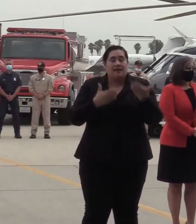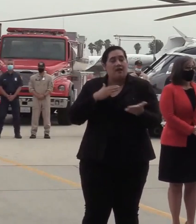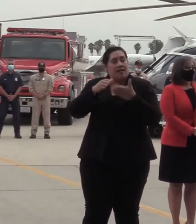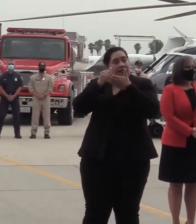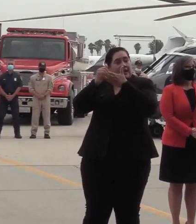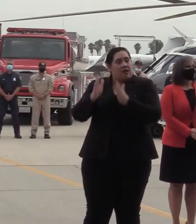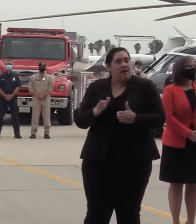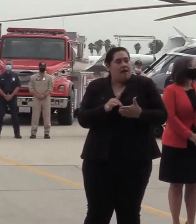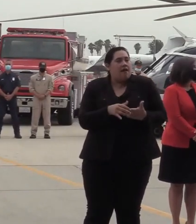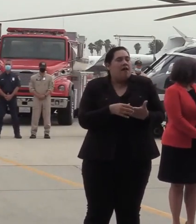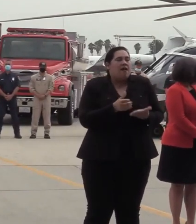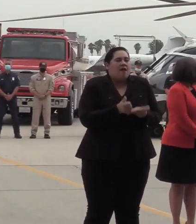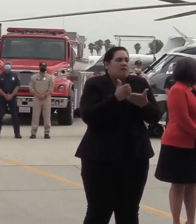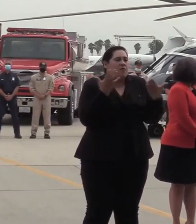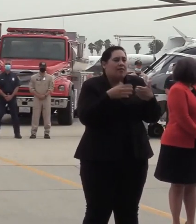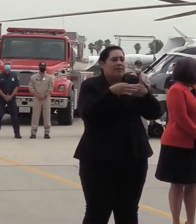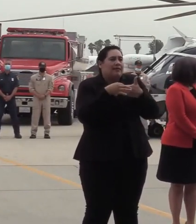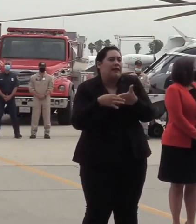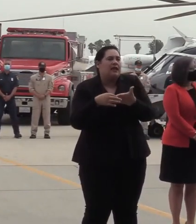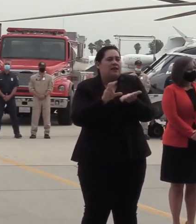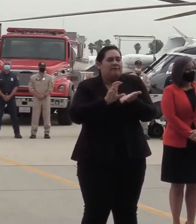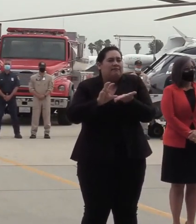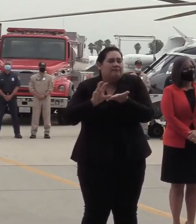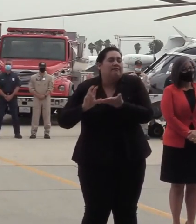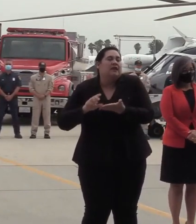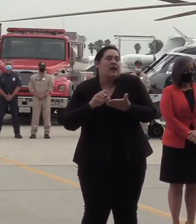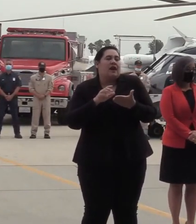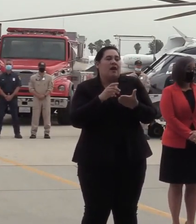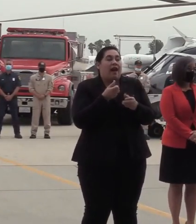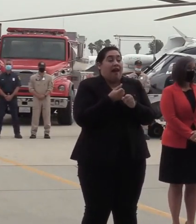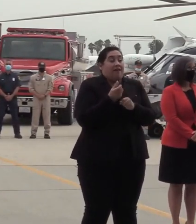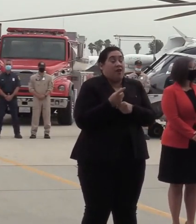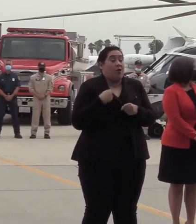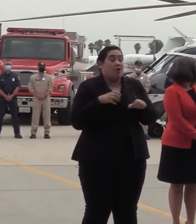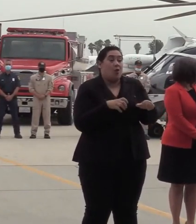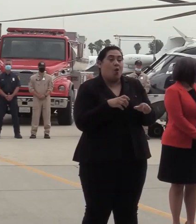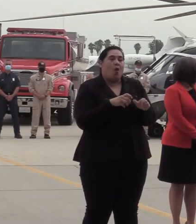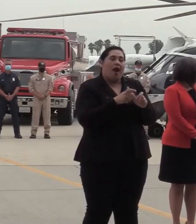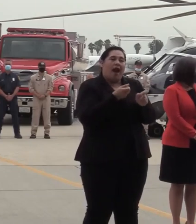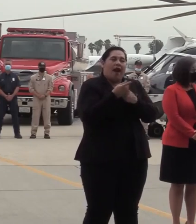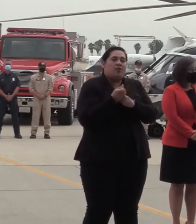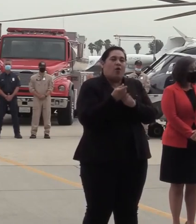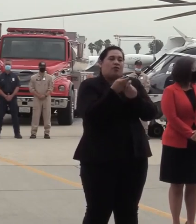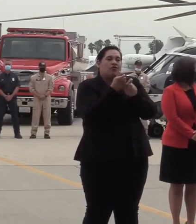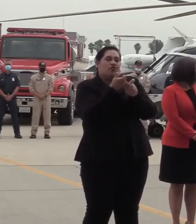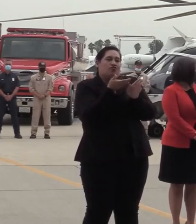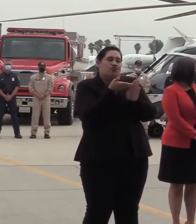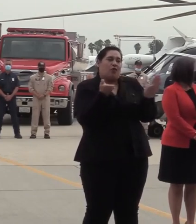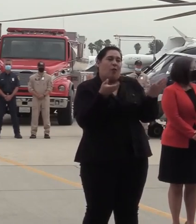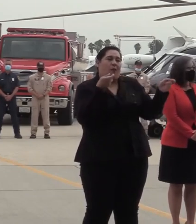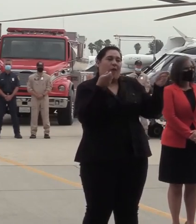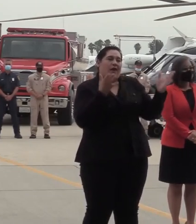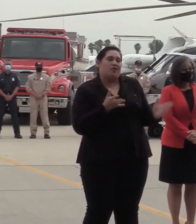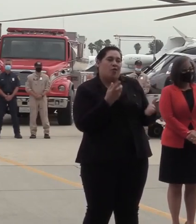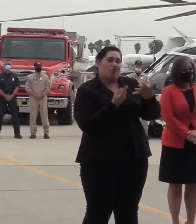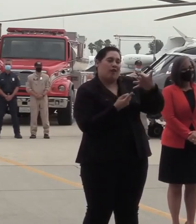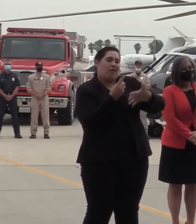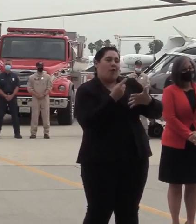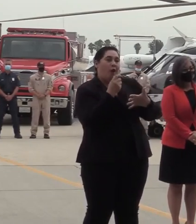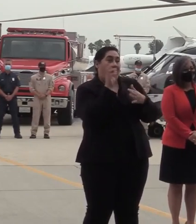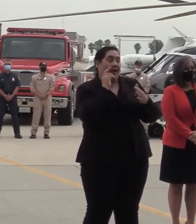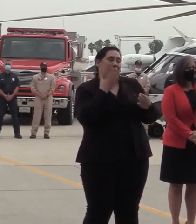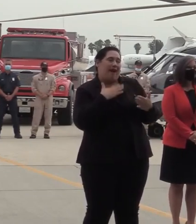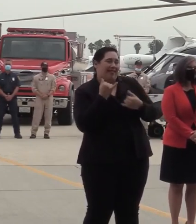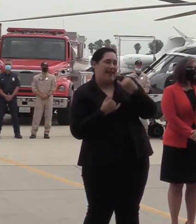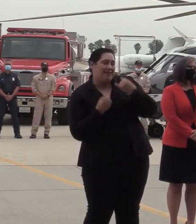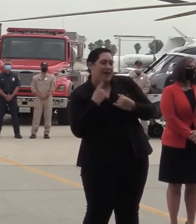department. He's a great advocate. We're doing our annual general manager reviews. This will be my last one with him, so I'm looking forward to sitting down with him to discuss that,